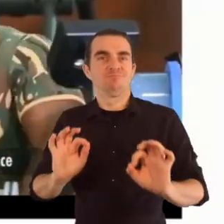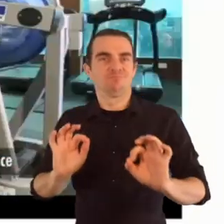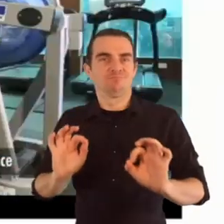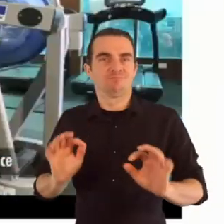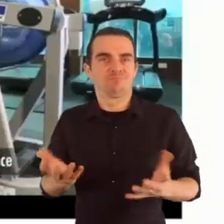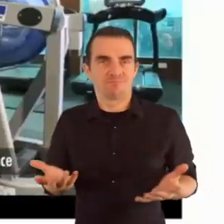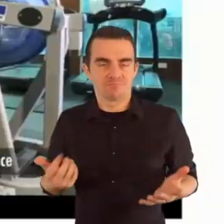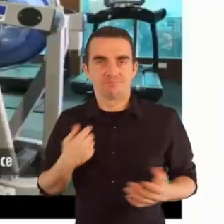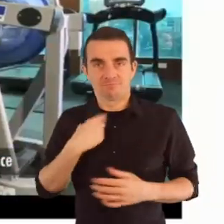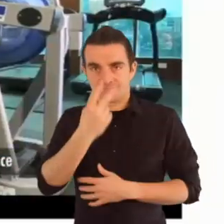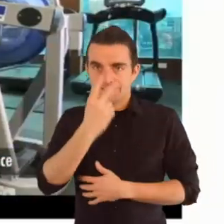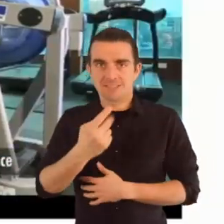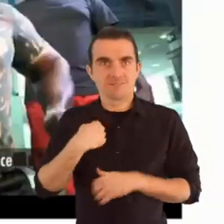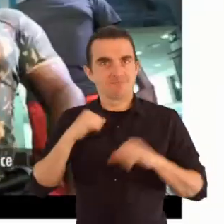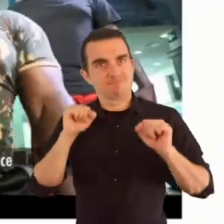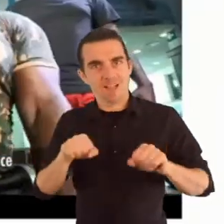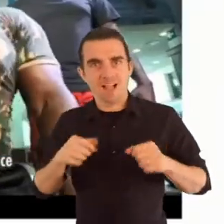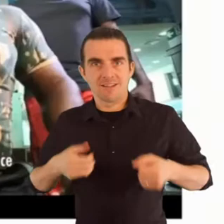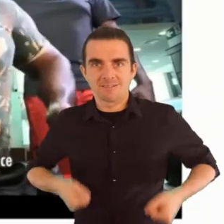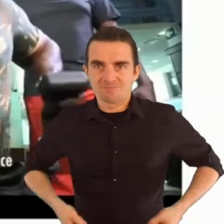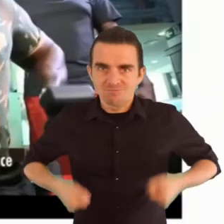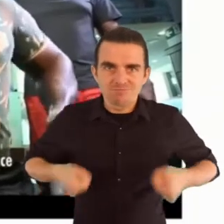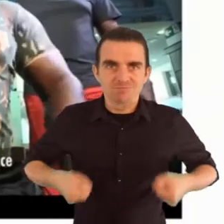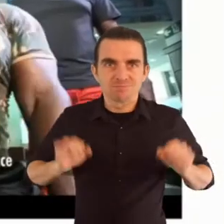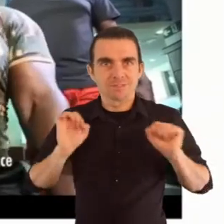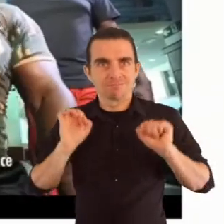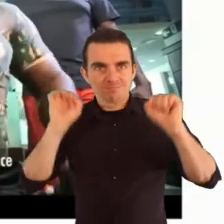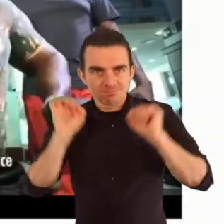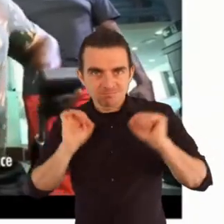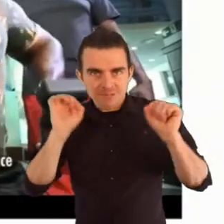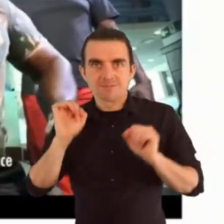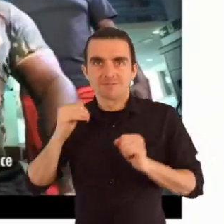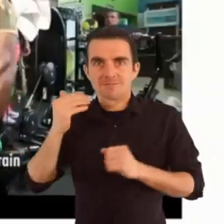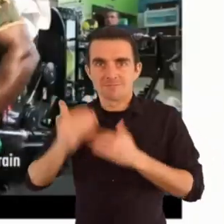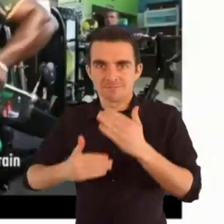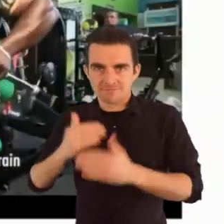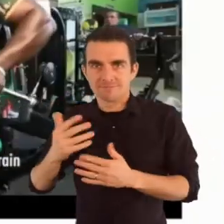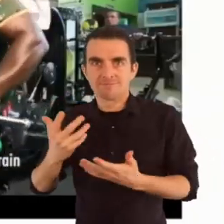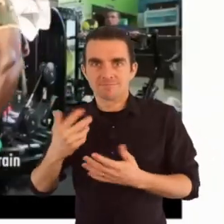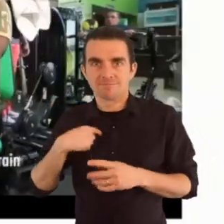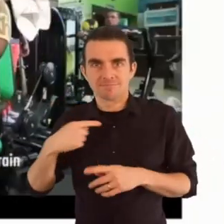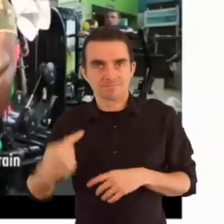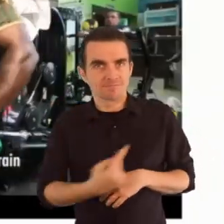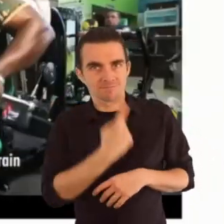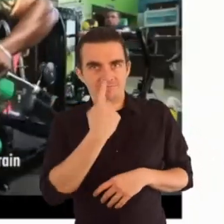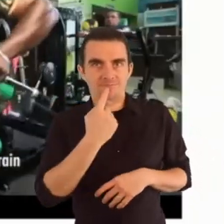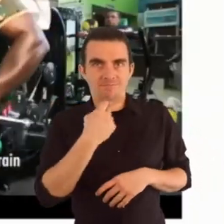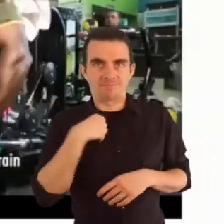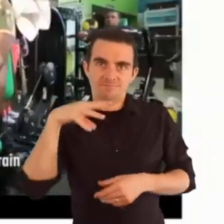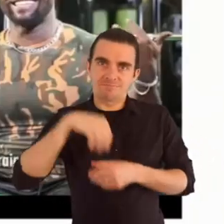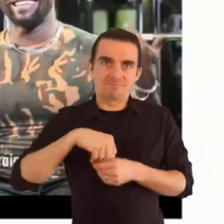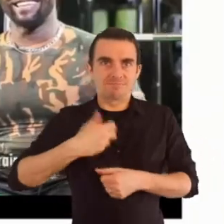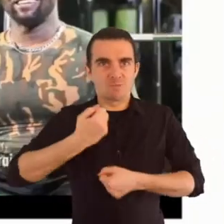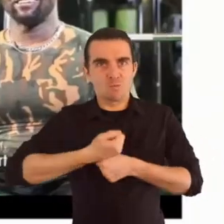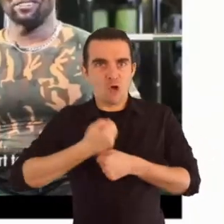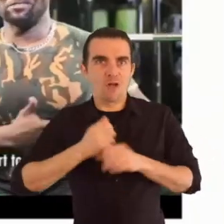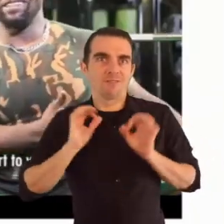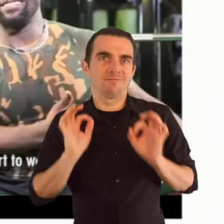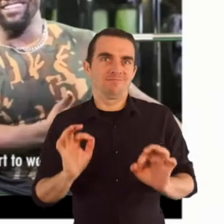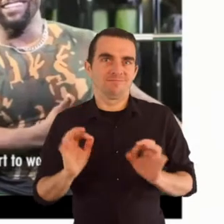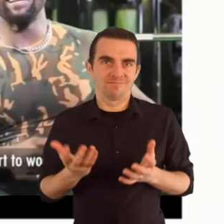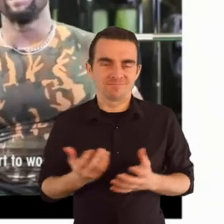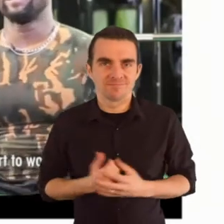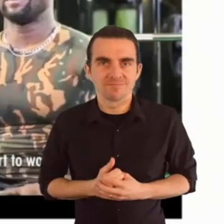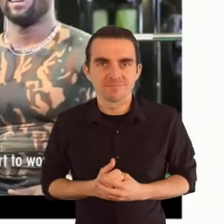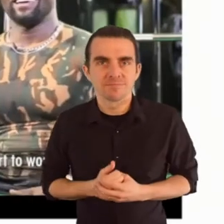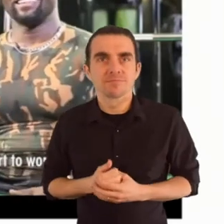especially on work-life balance. As you can see, I'm able to do my